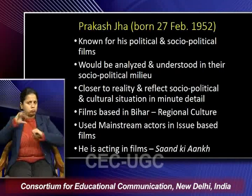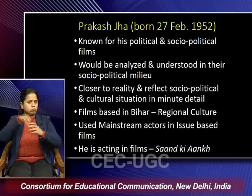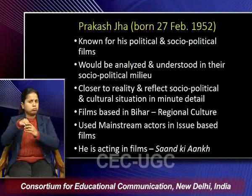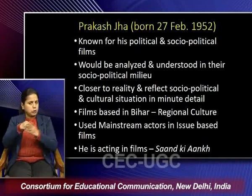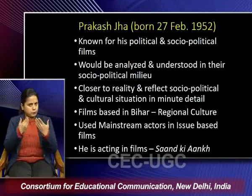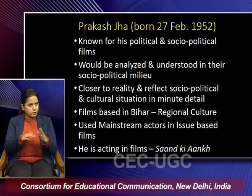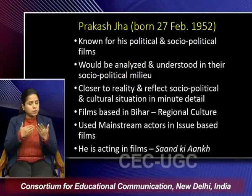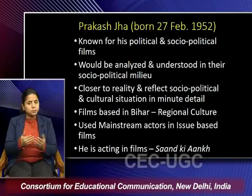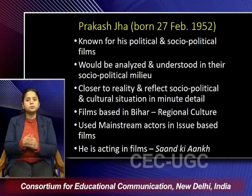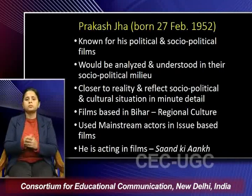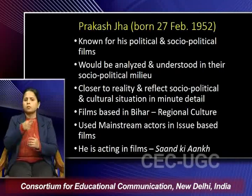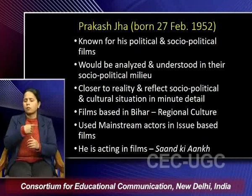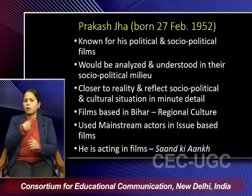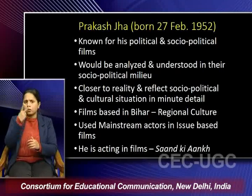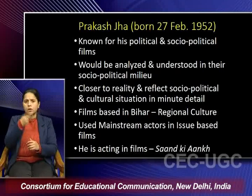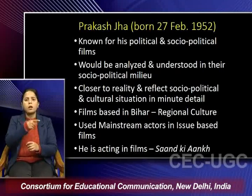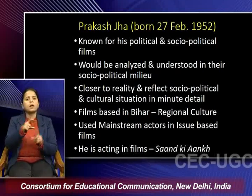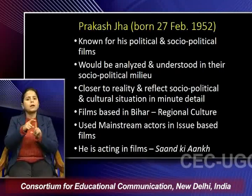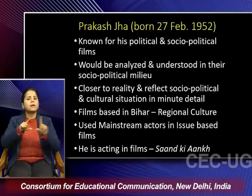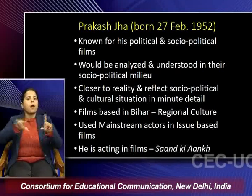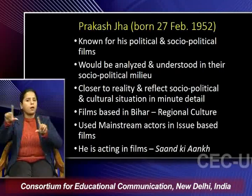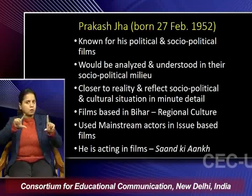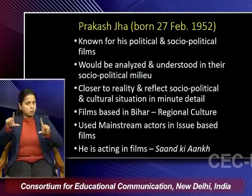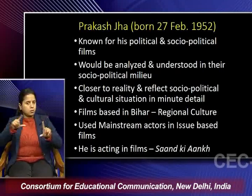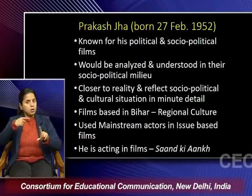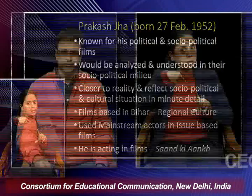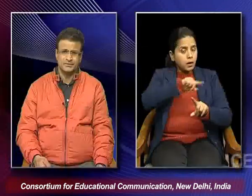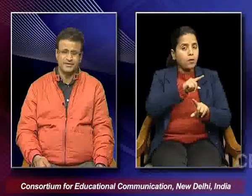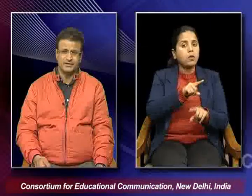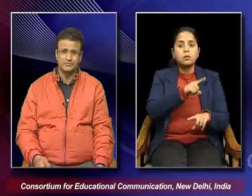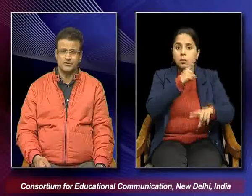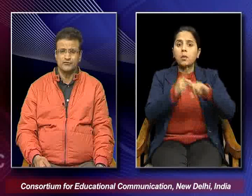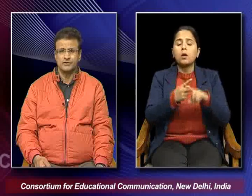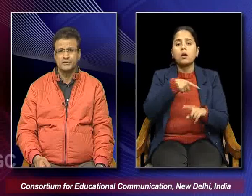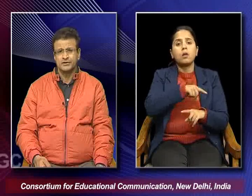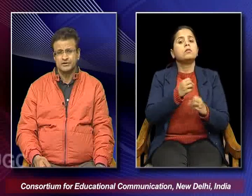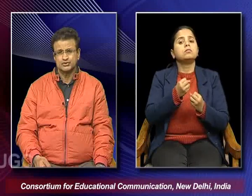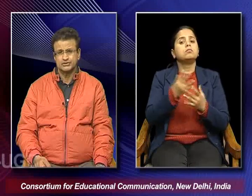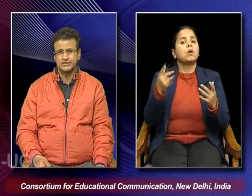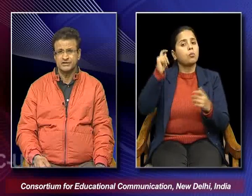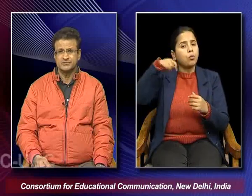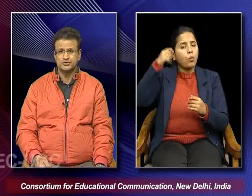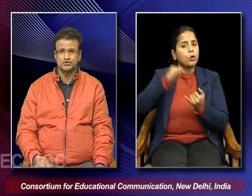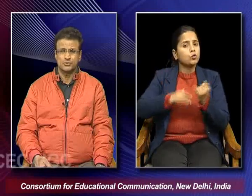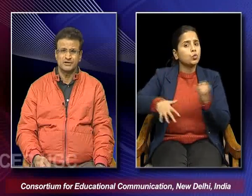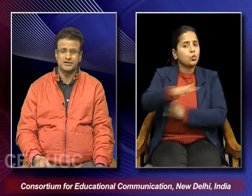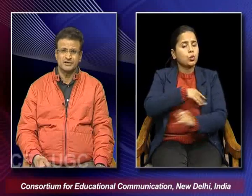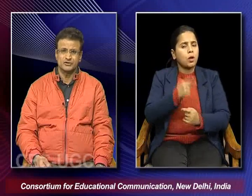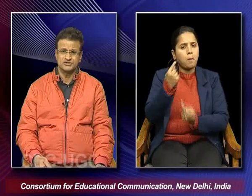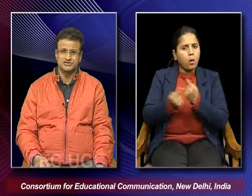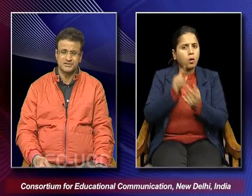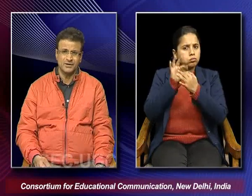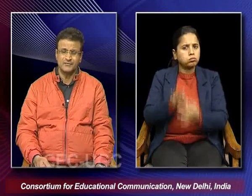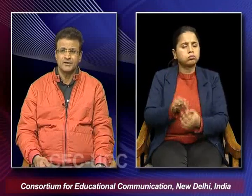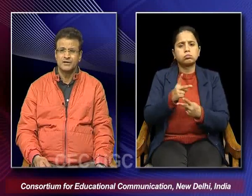is largely a director who has made a number of socially and socio-politically